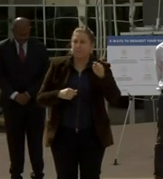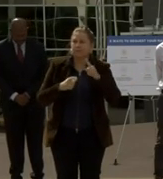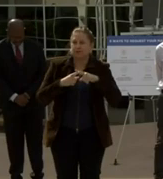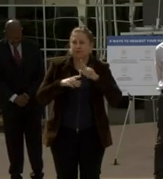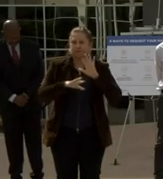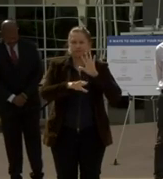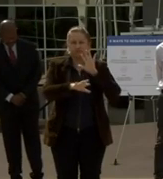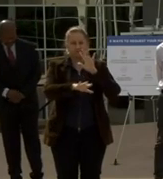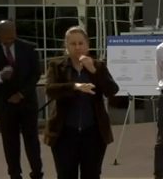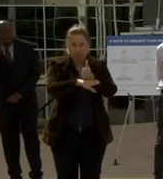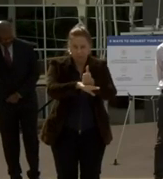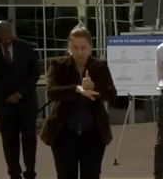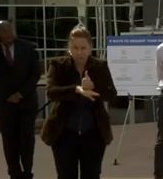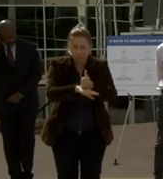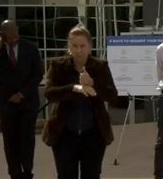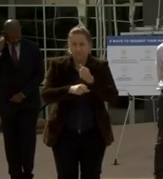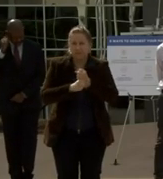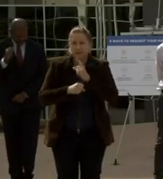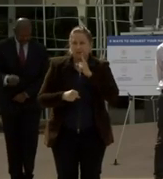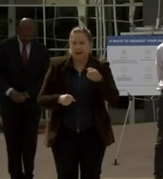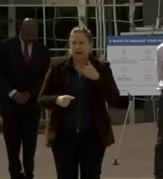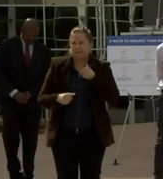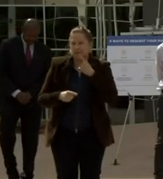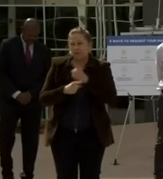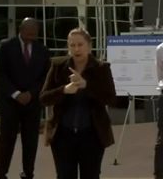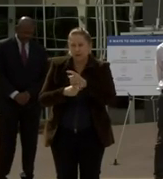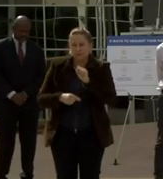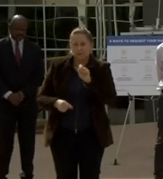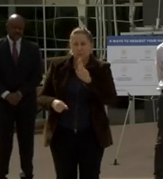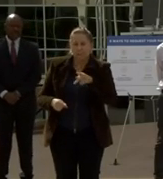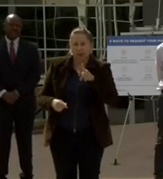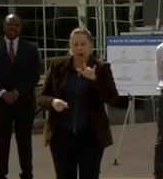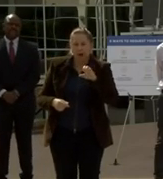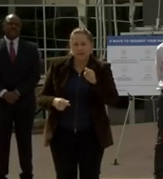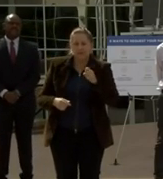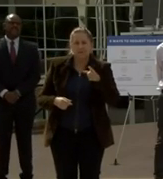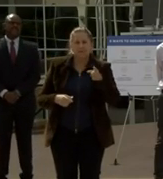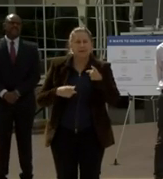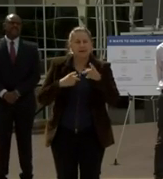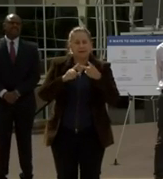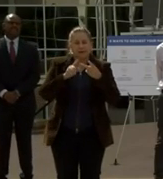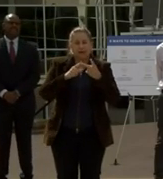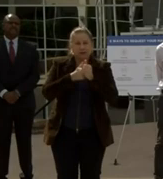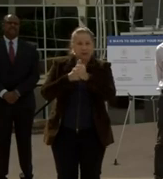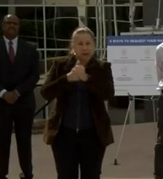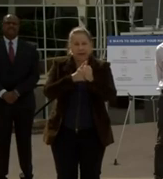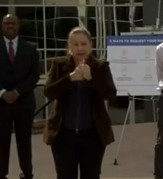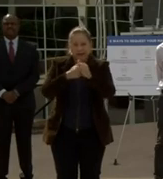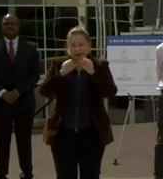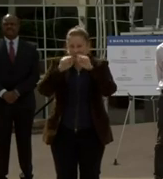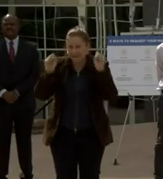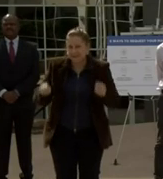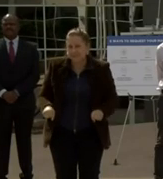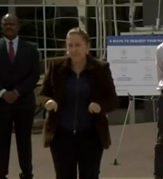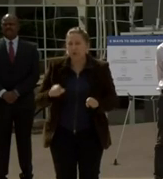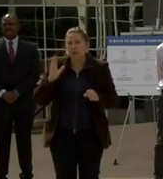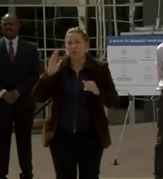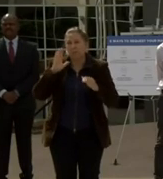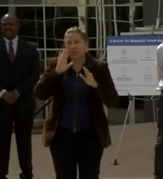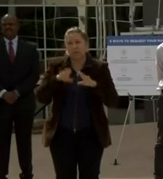right supplies and tracking system, and I'm really hopeful that we can get that open as soon as